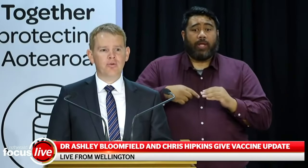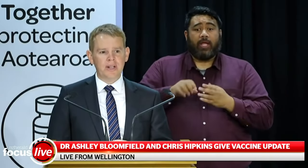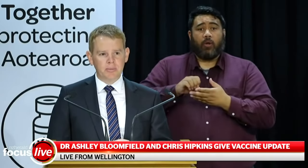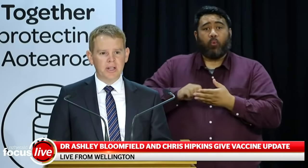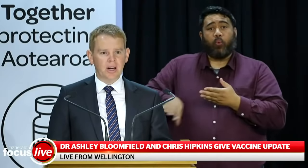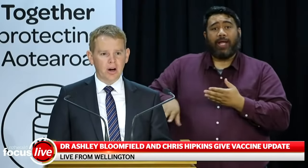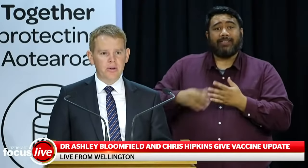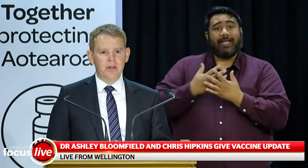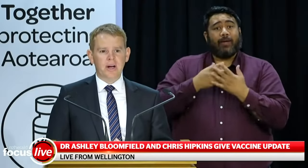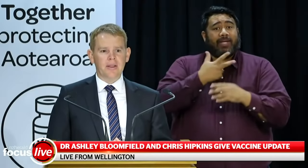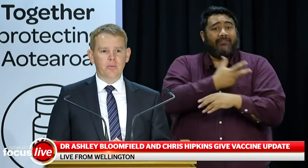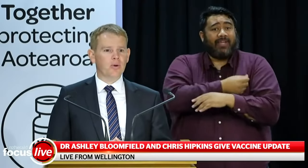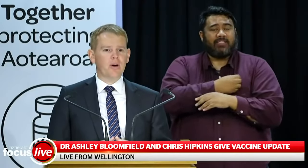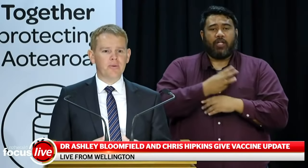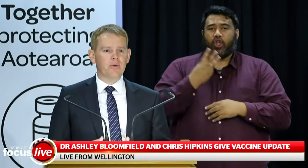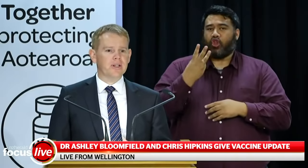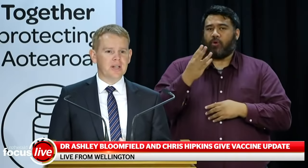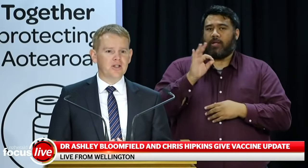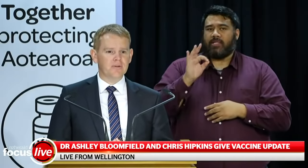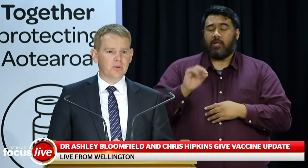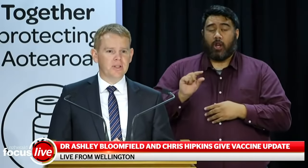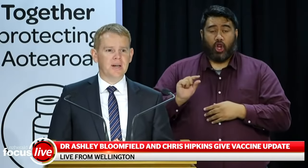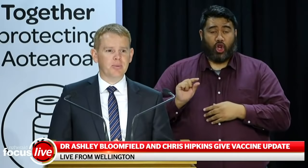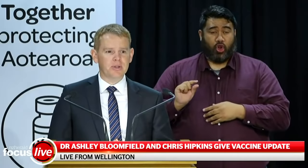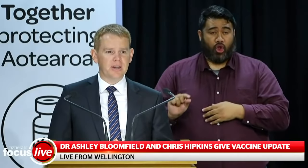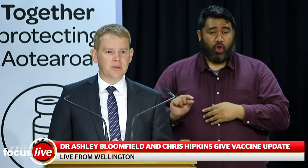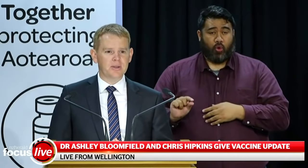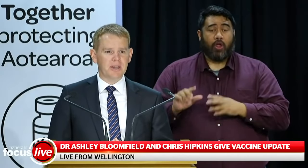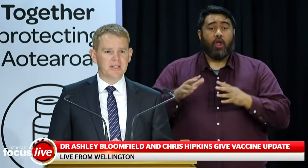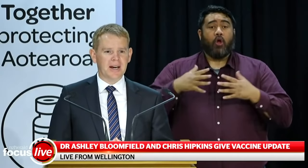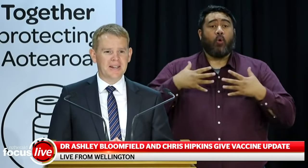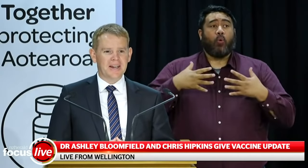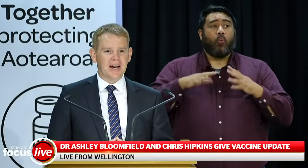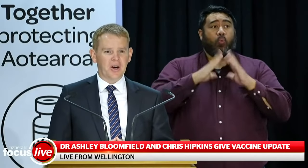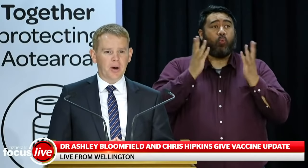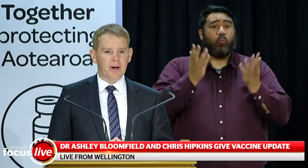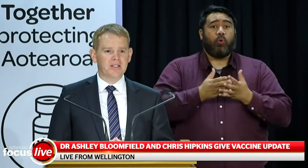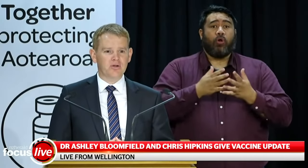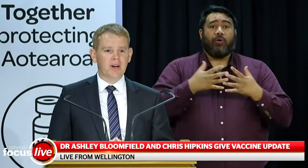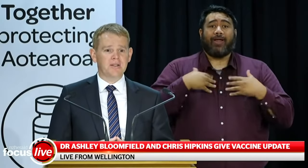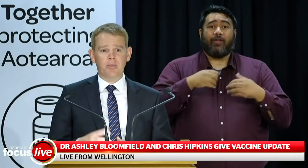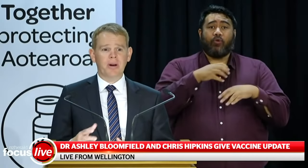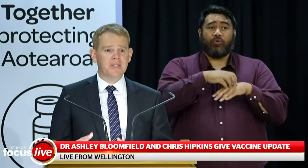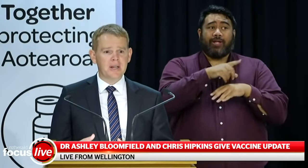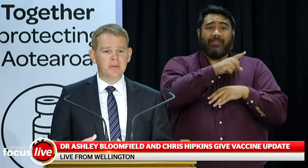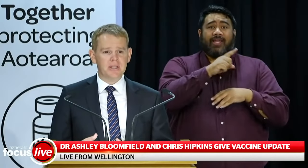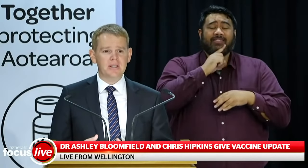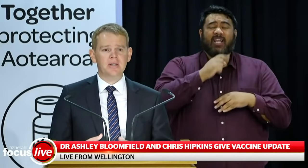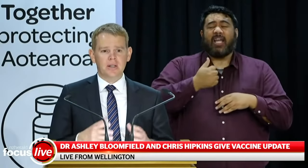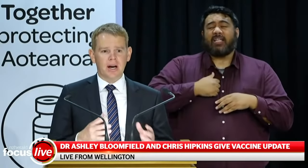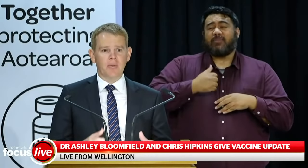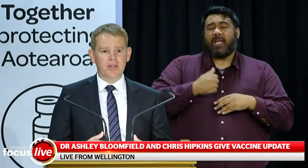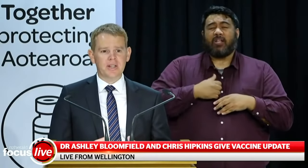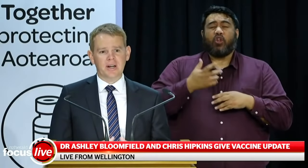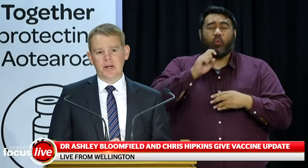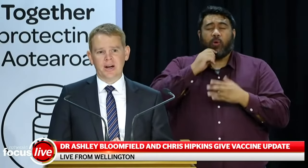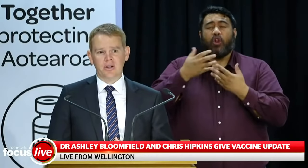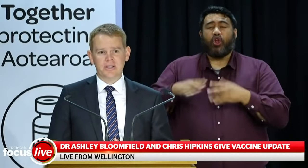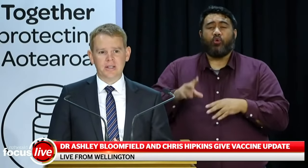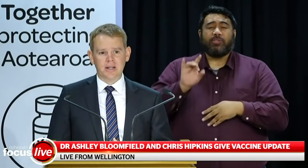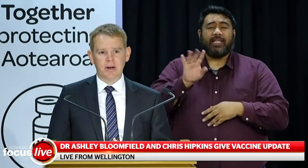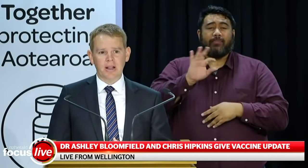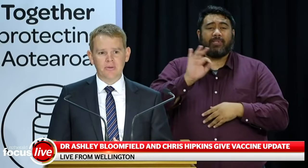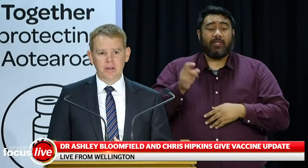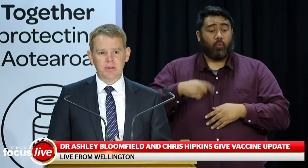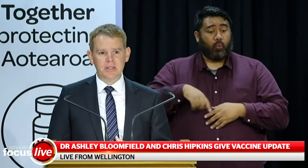is incredibly low. The World Health Organisation, for example, say to expect a wastage rate of above 10%. We're